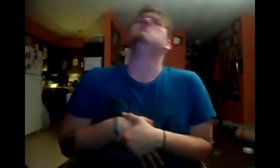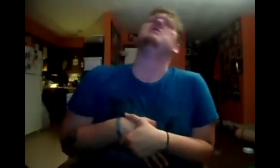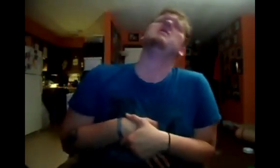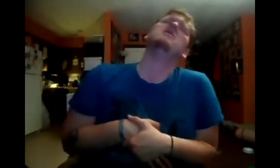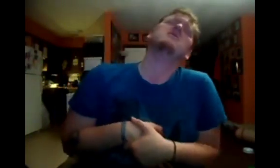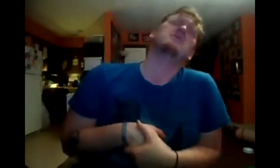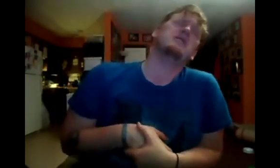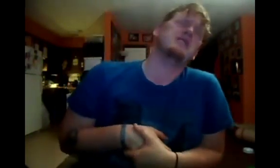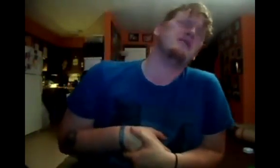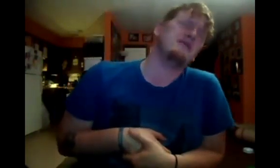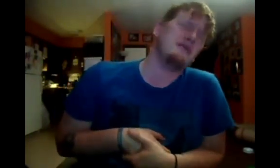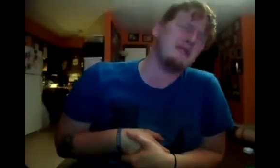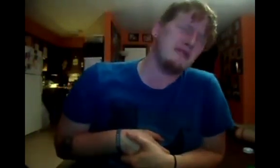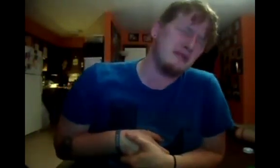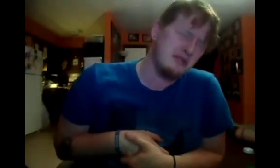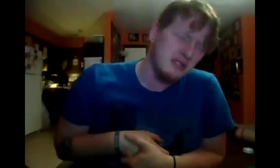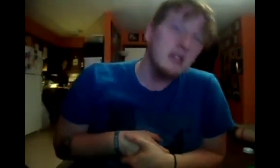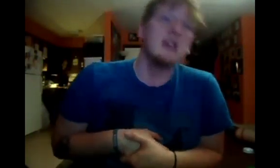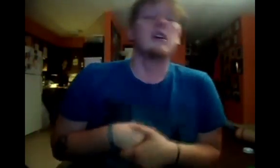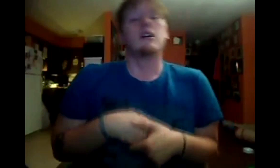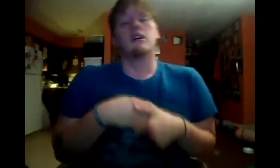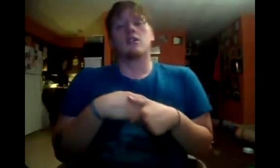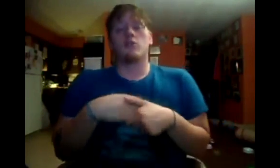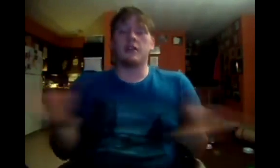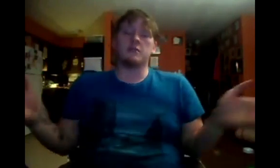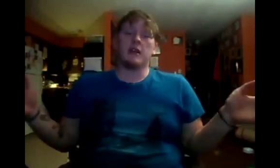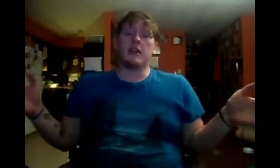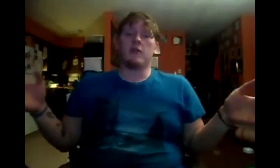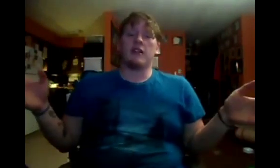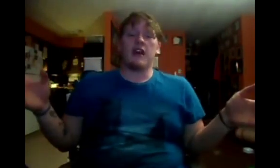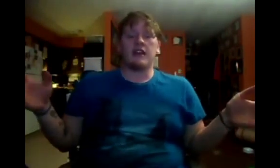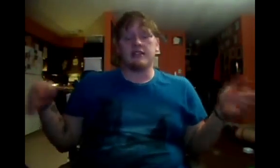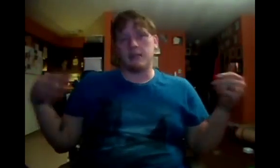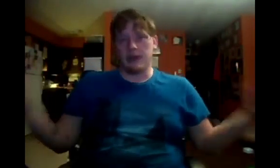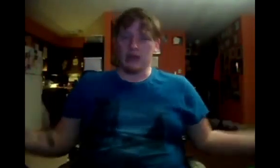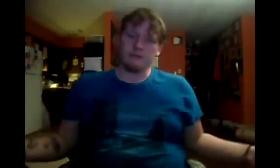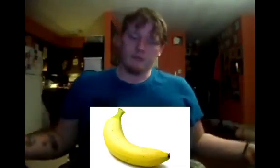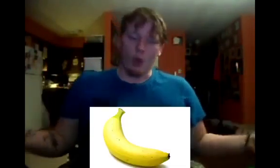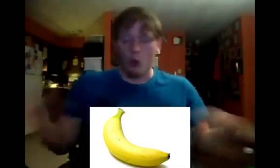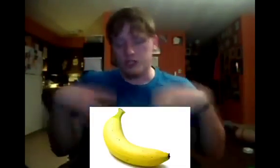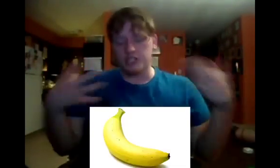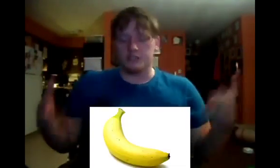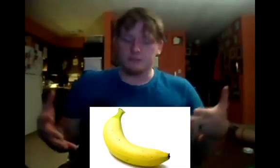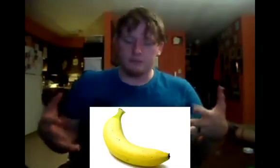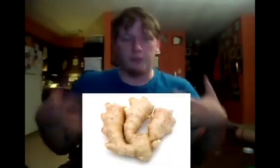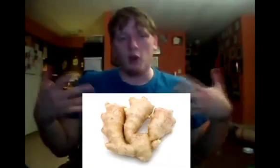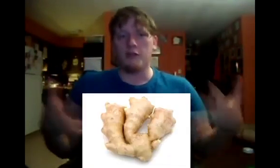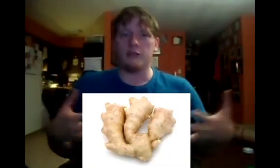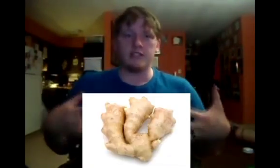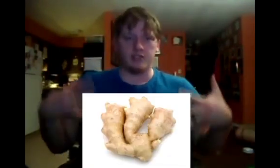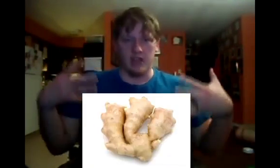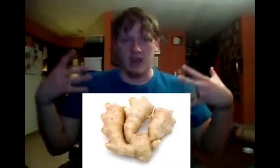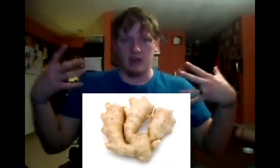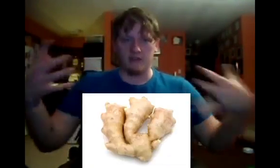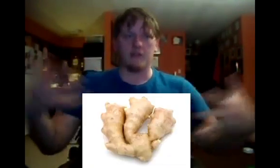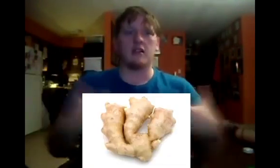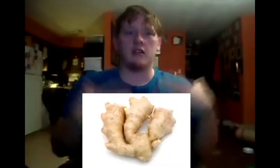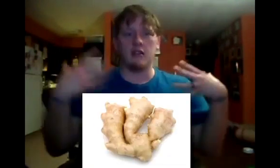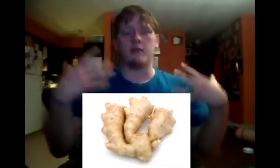I'm not hungry and it just hurts. Quickest way to get rid of that is eat a banana or ginger, both of which have the